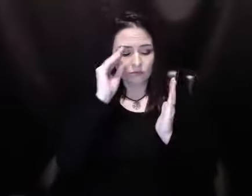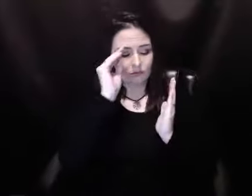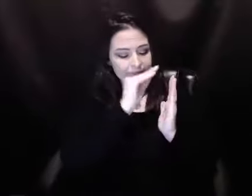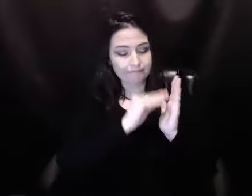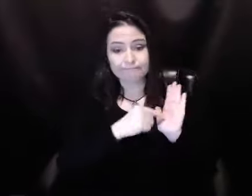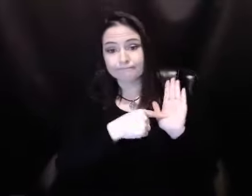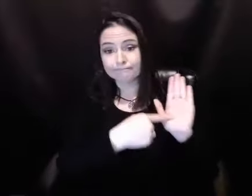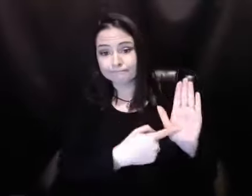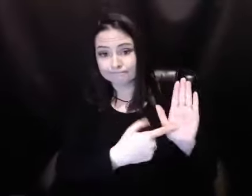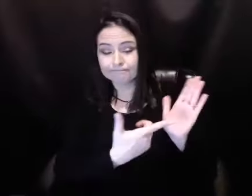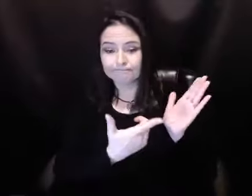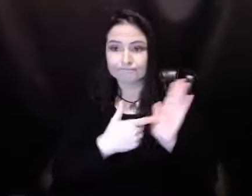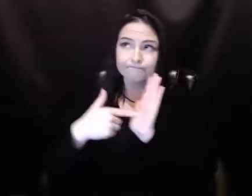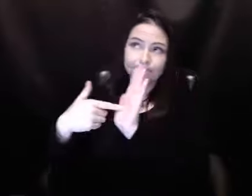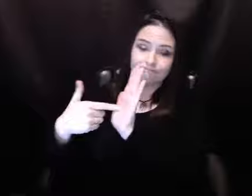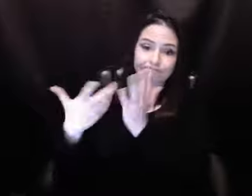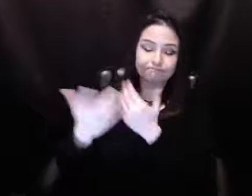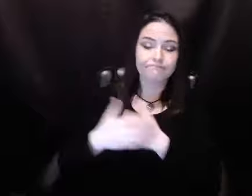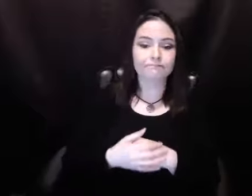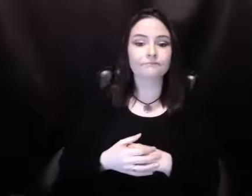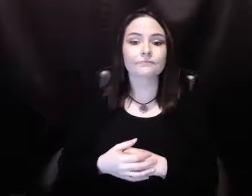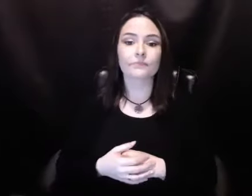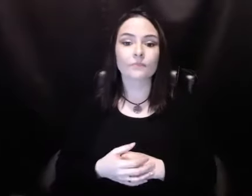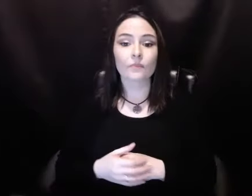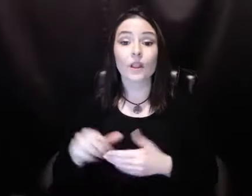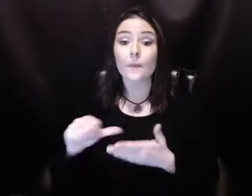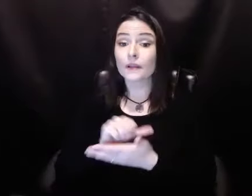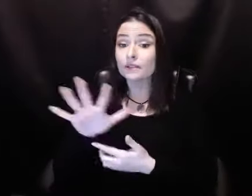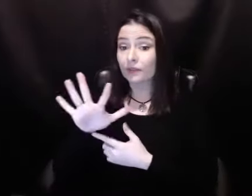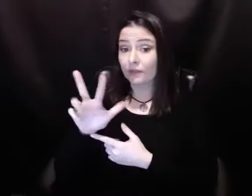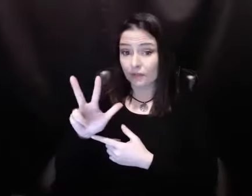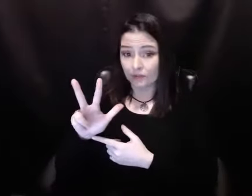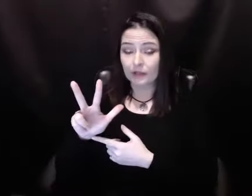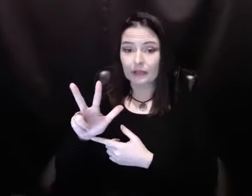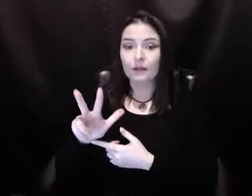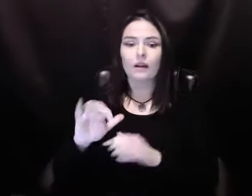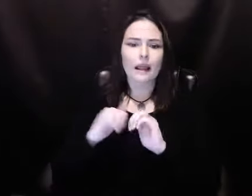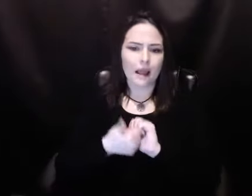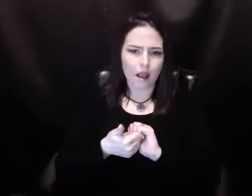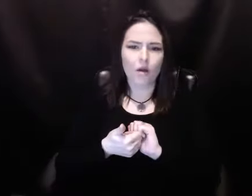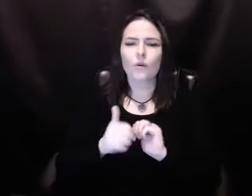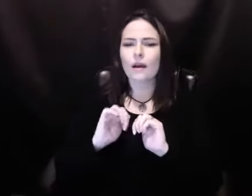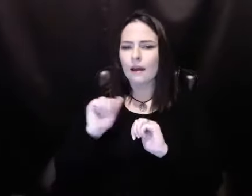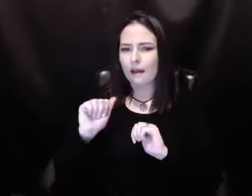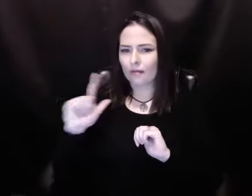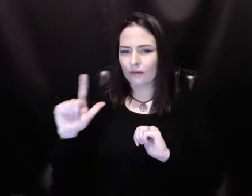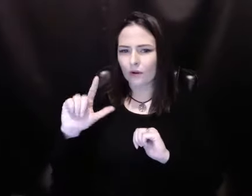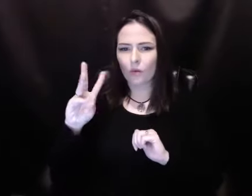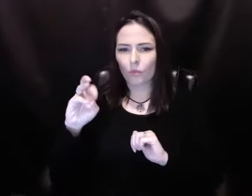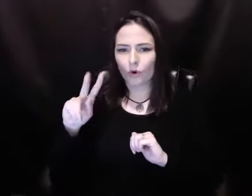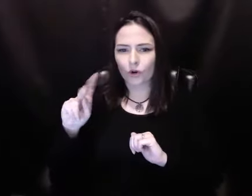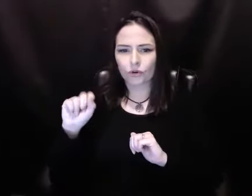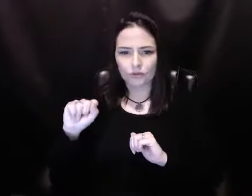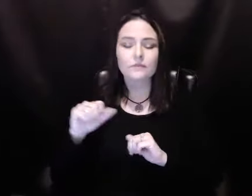on myself and that I didn't find it easy to list my assets. Here too, a trusted member